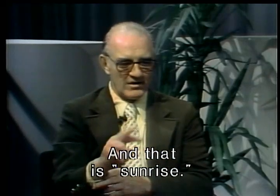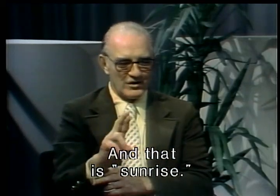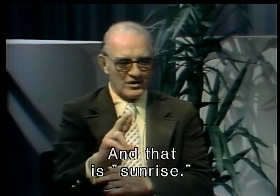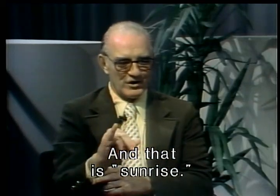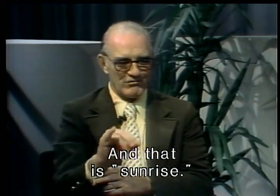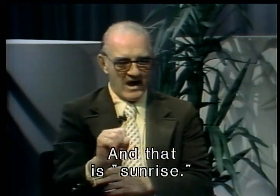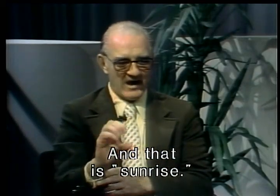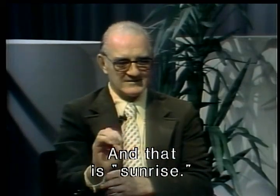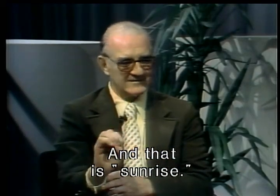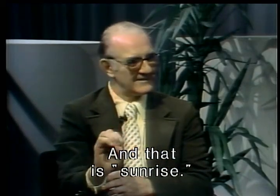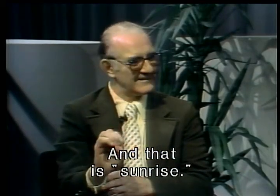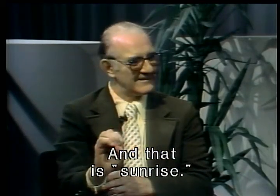sunrise.